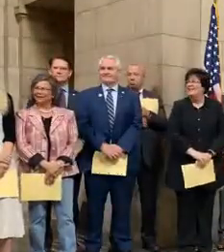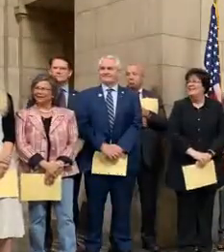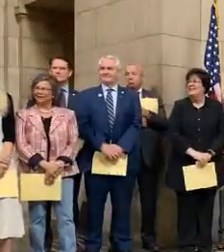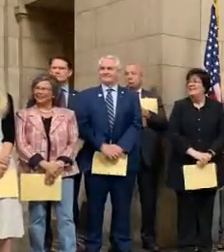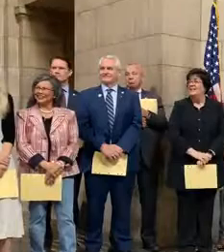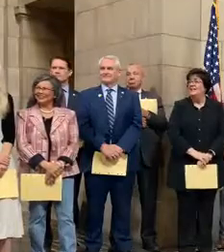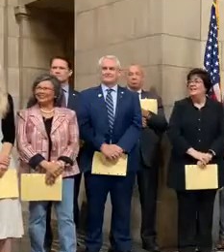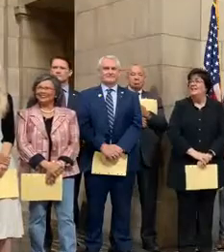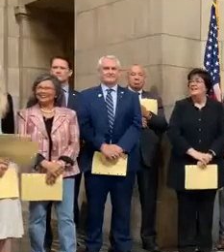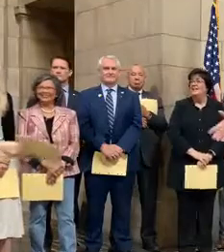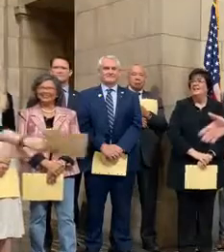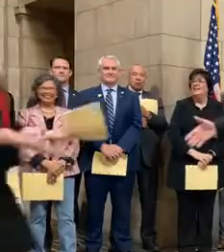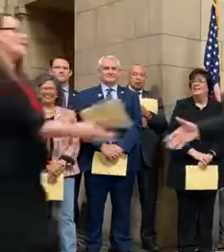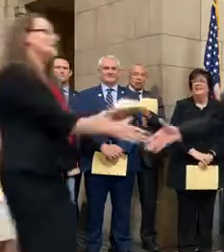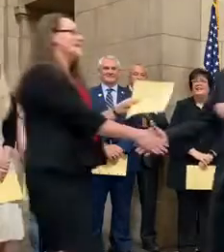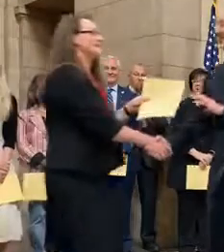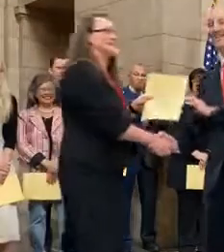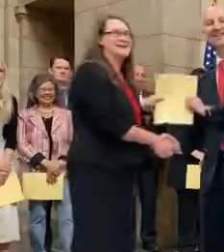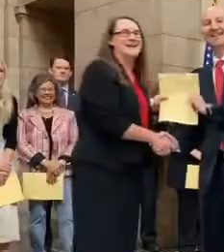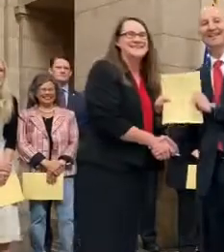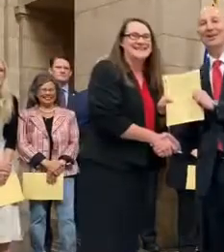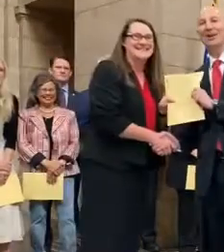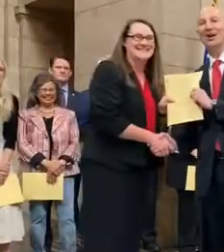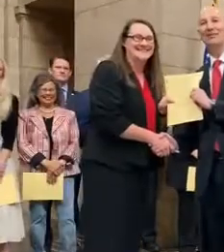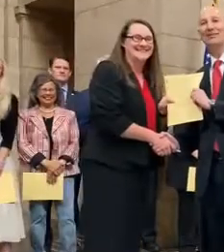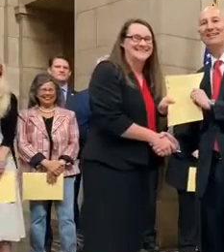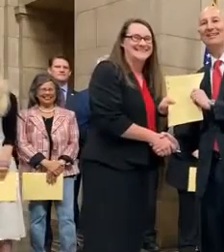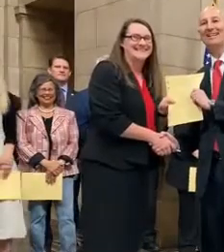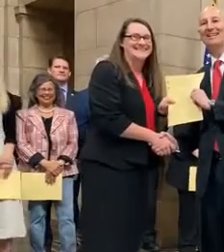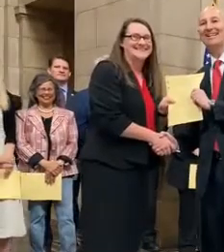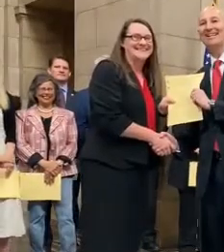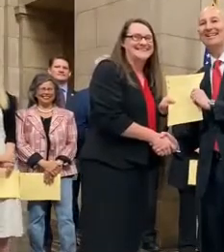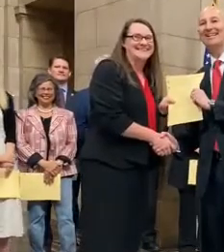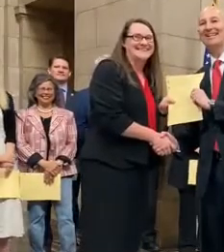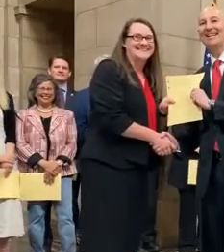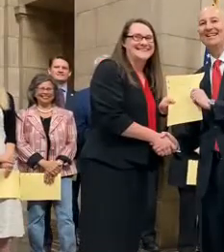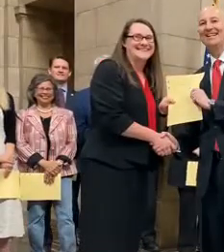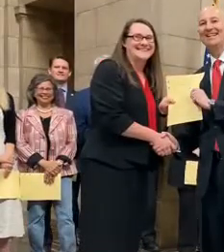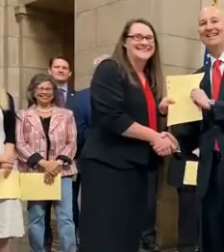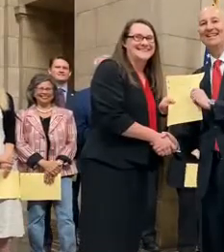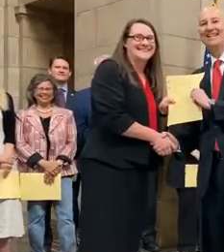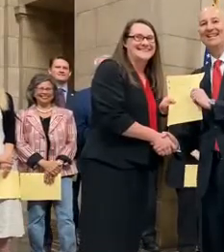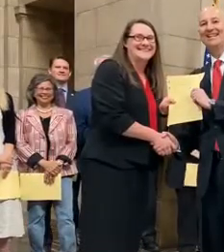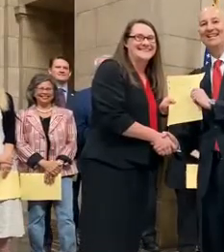too fast. You ran off too fast. Sorry. There you go.